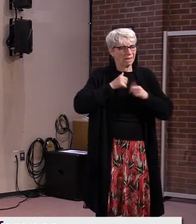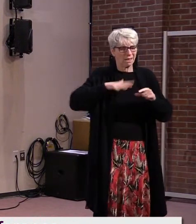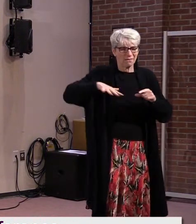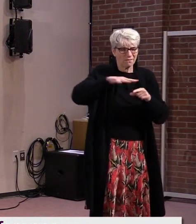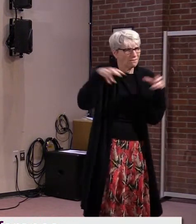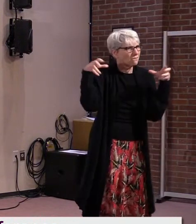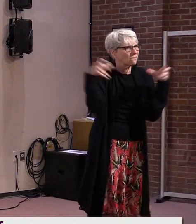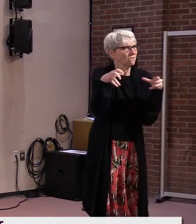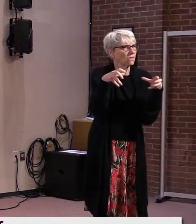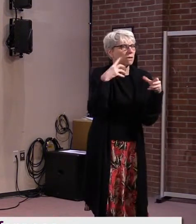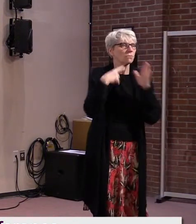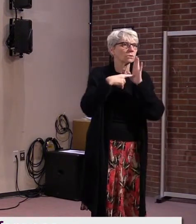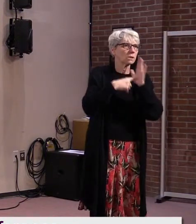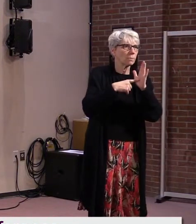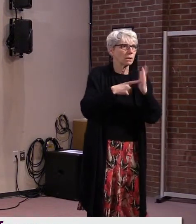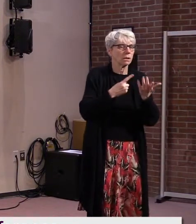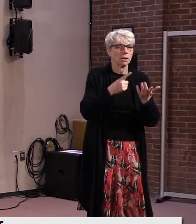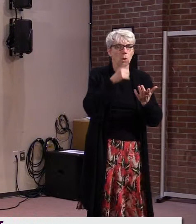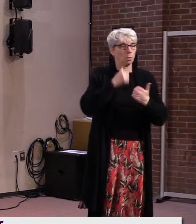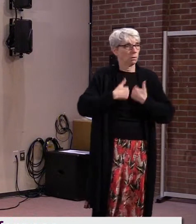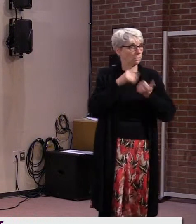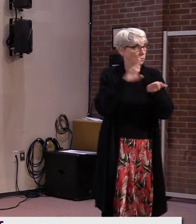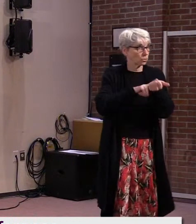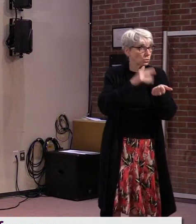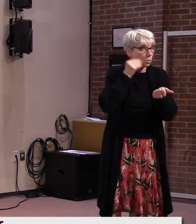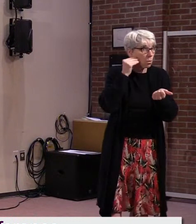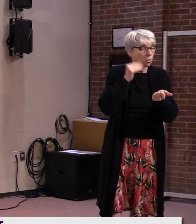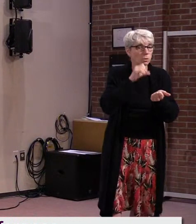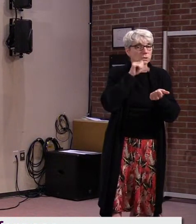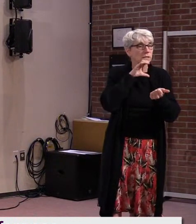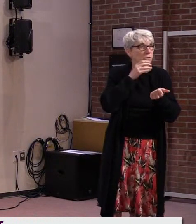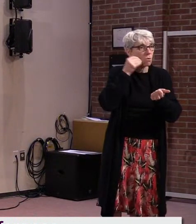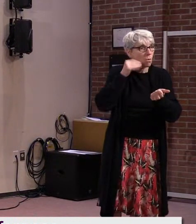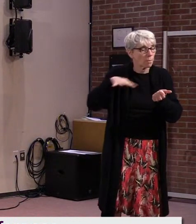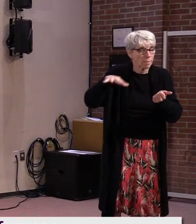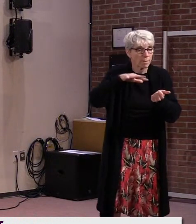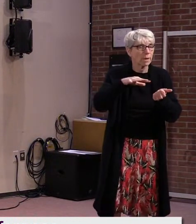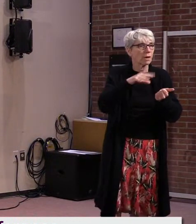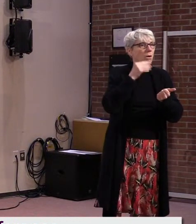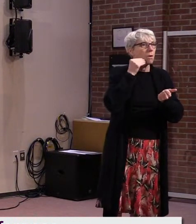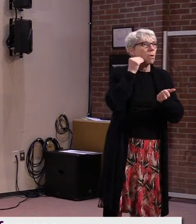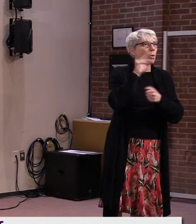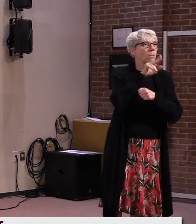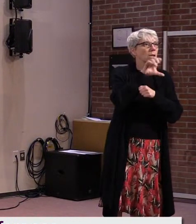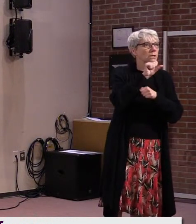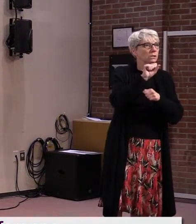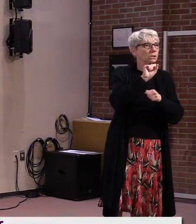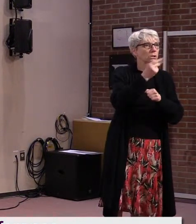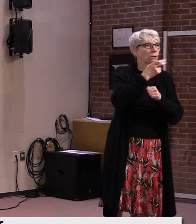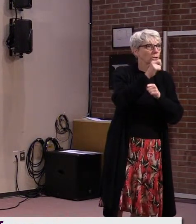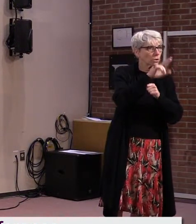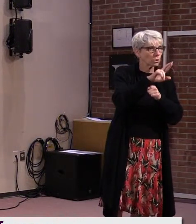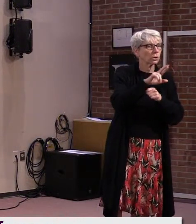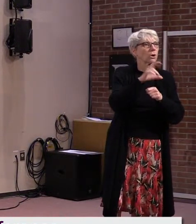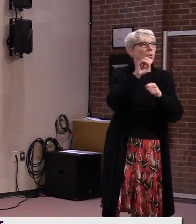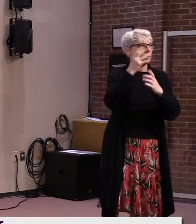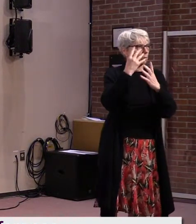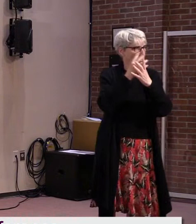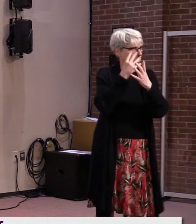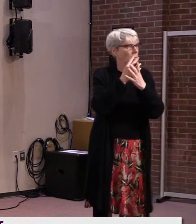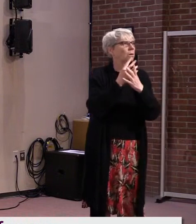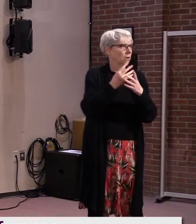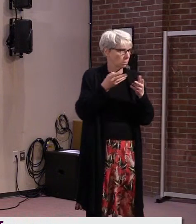settings. This would include long-term care facilities, homeless shelters, and correctional facilities. When you